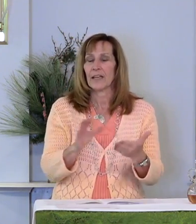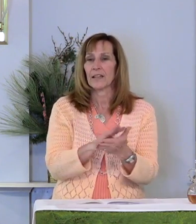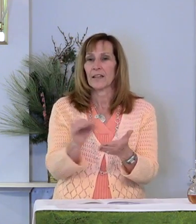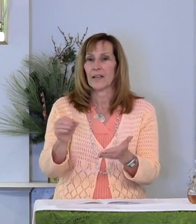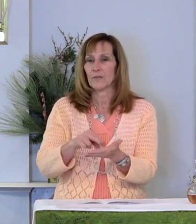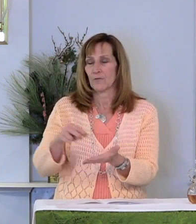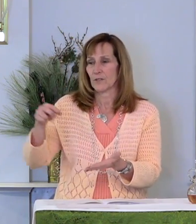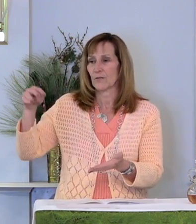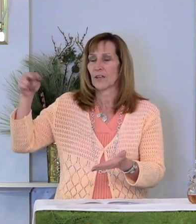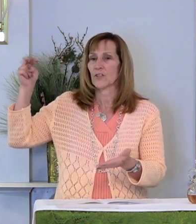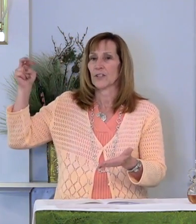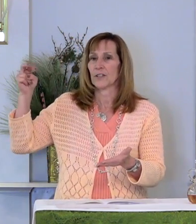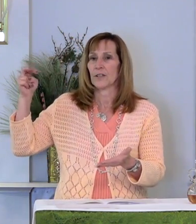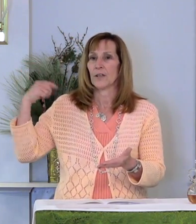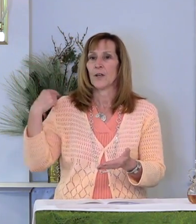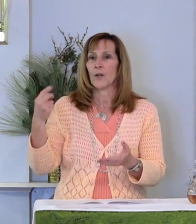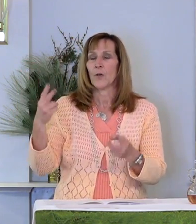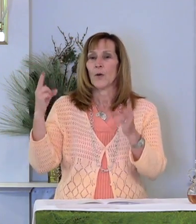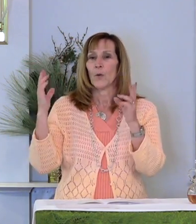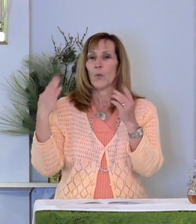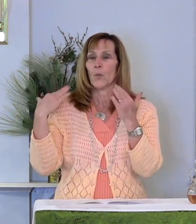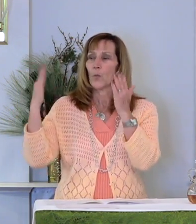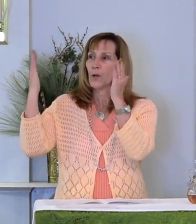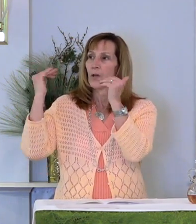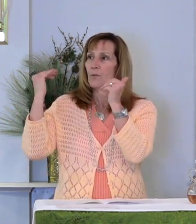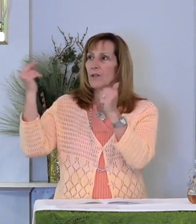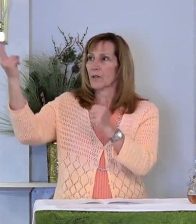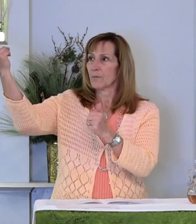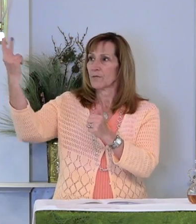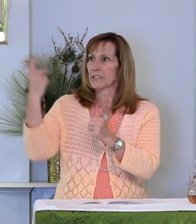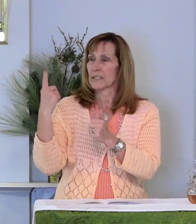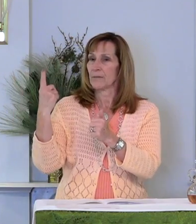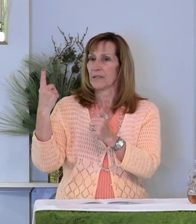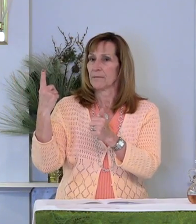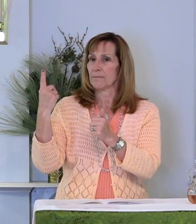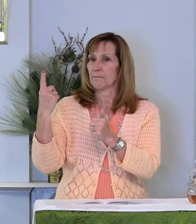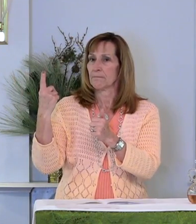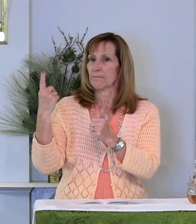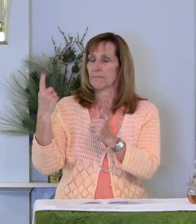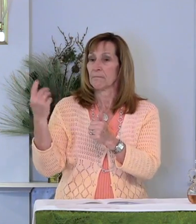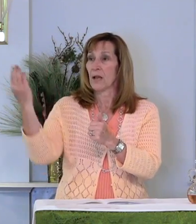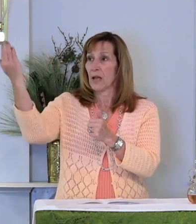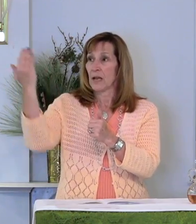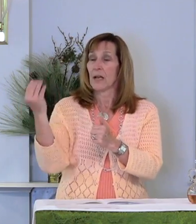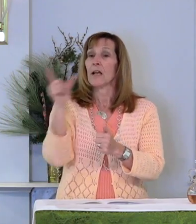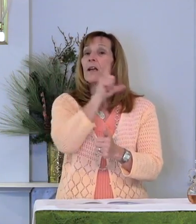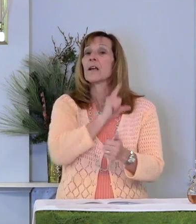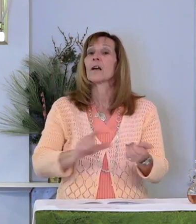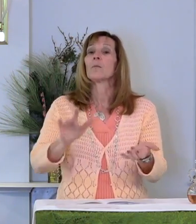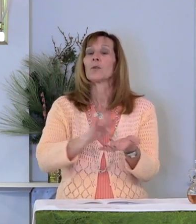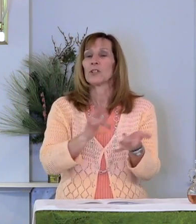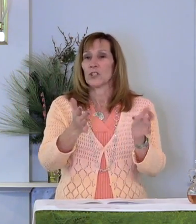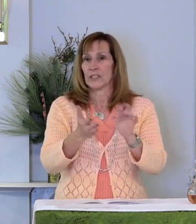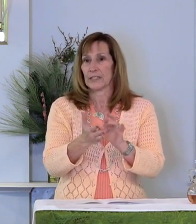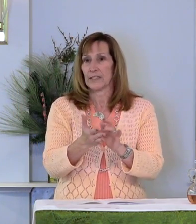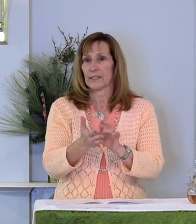resurrection. We look with hope for his coming. Come Lord Jesus.